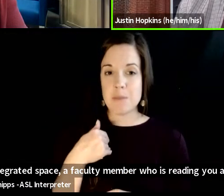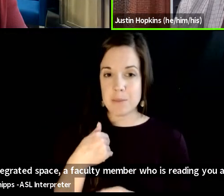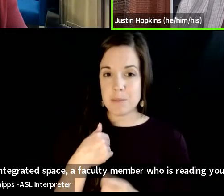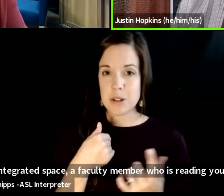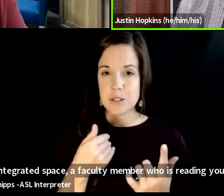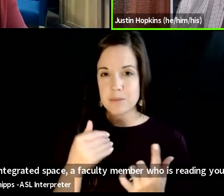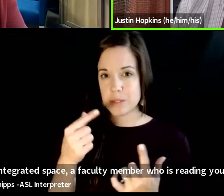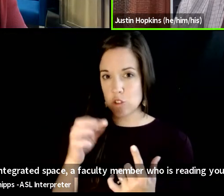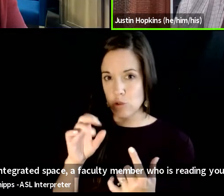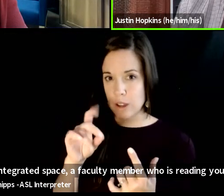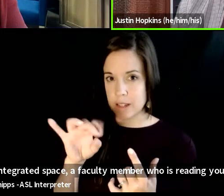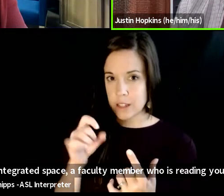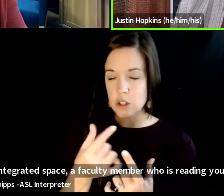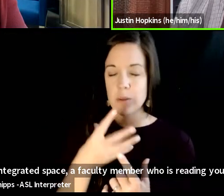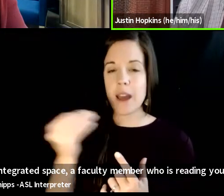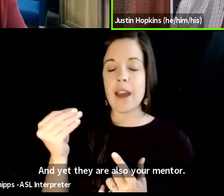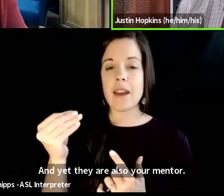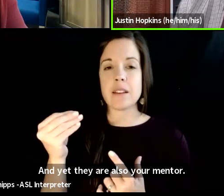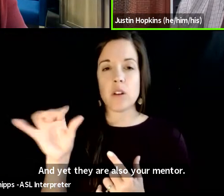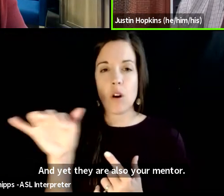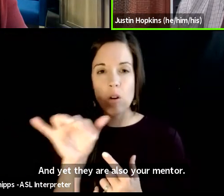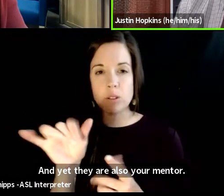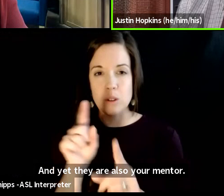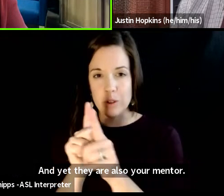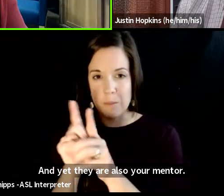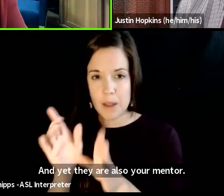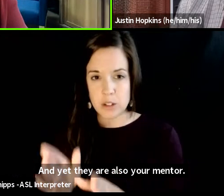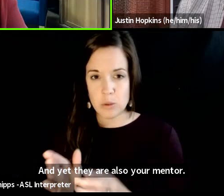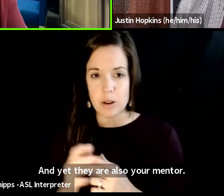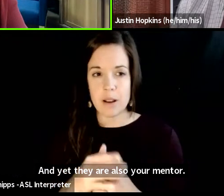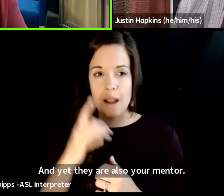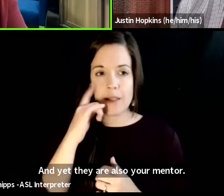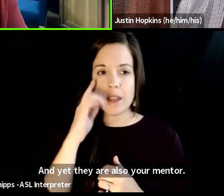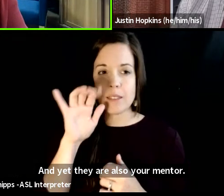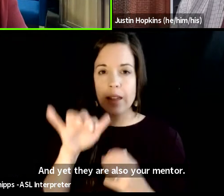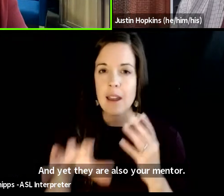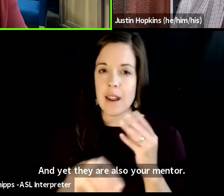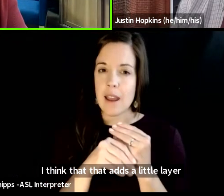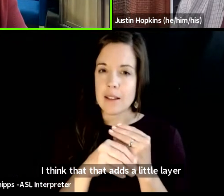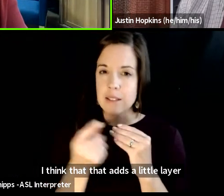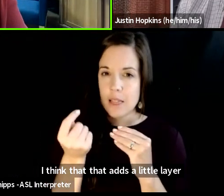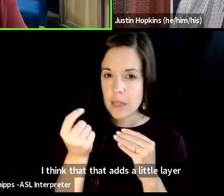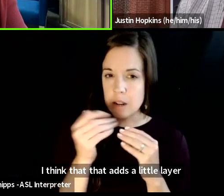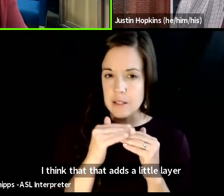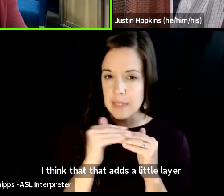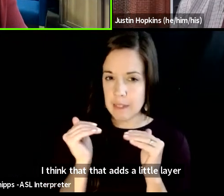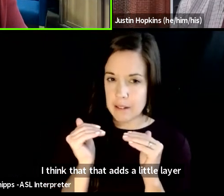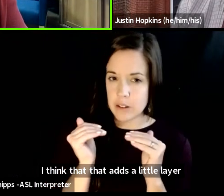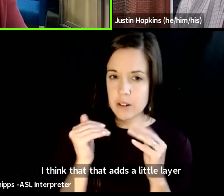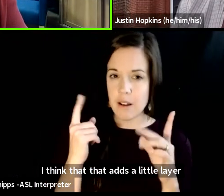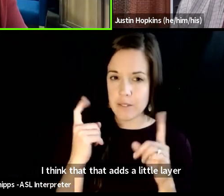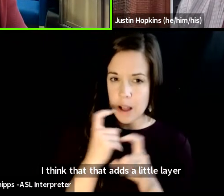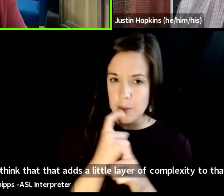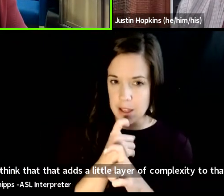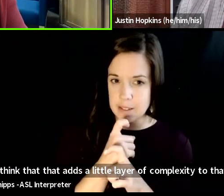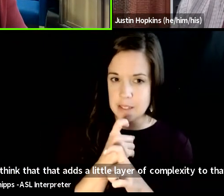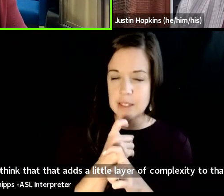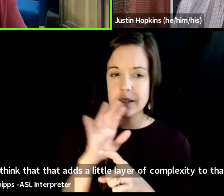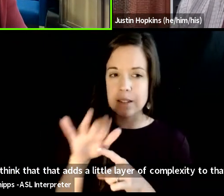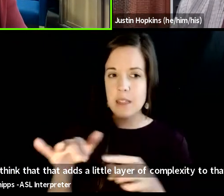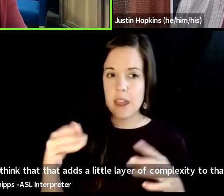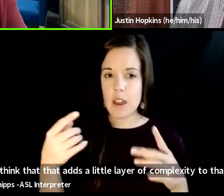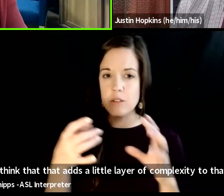mentor. I think that adds a little layer of complexity to that